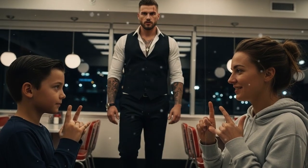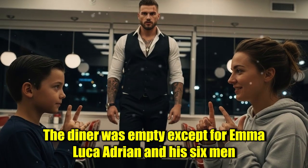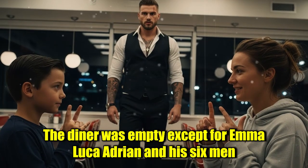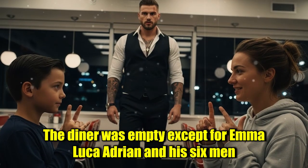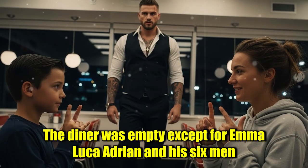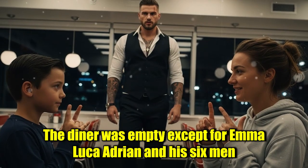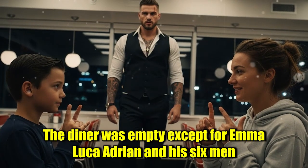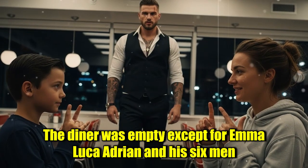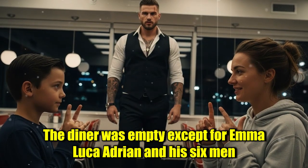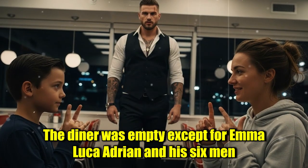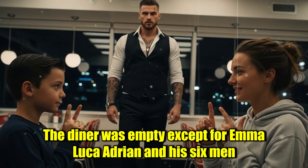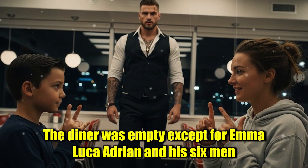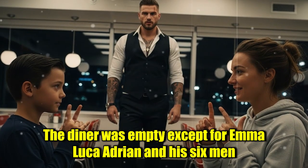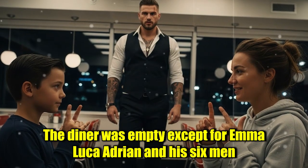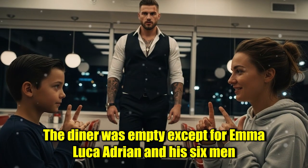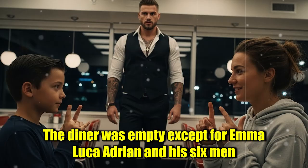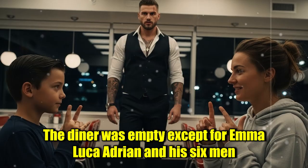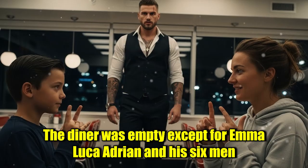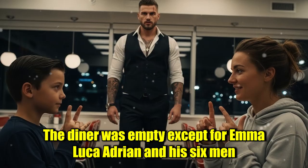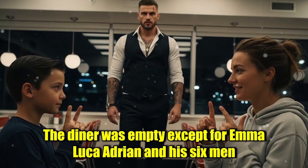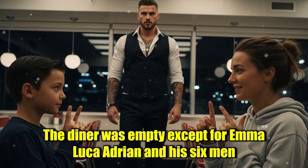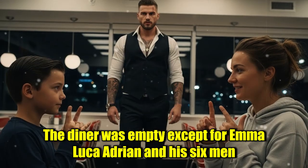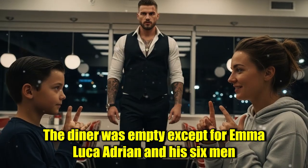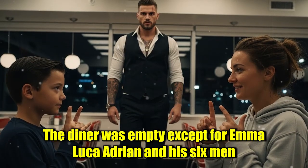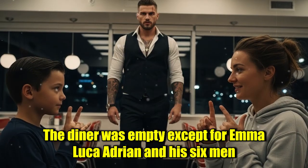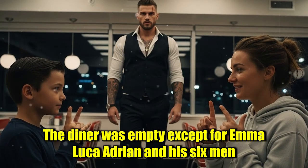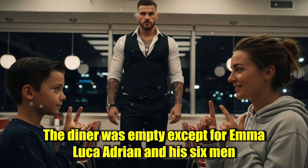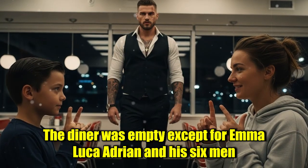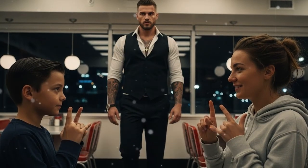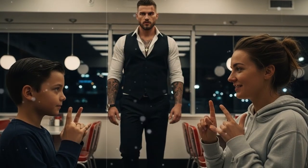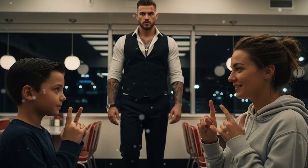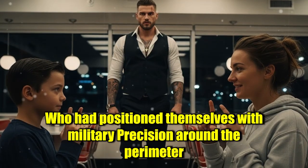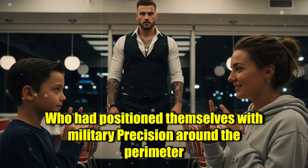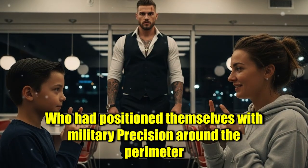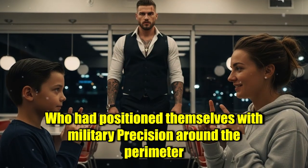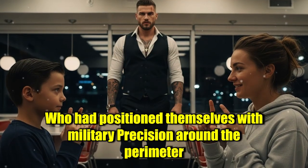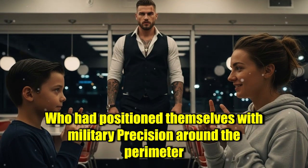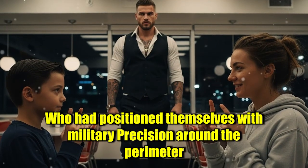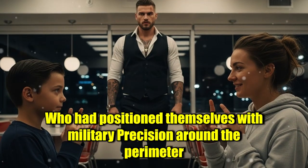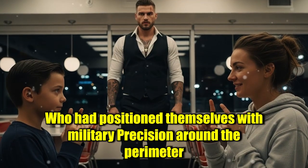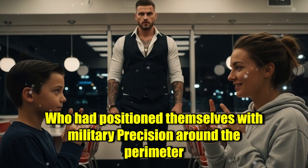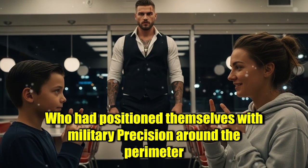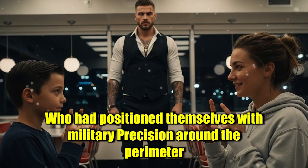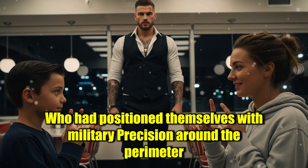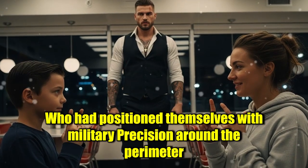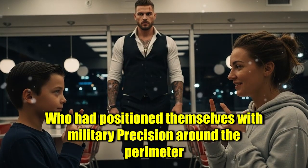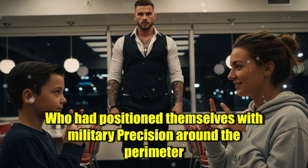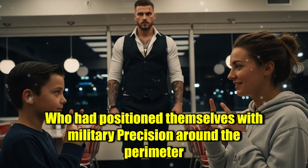the diner was empty except for Emma, Luca, Adrian, and his 6 men, who had positioned themselves with military precision